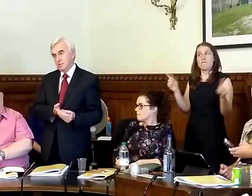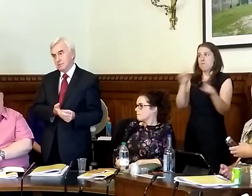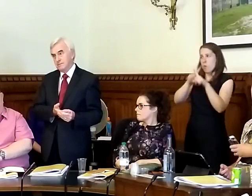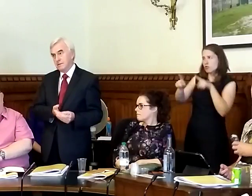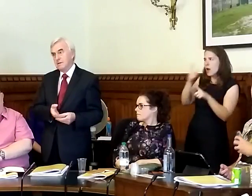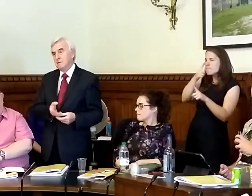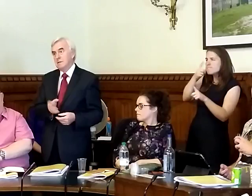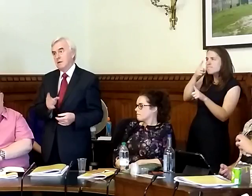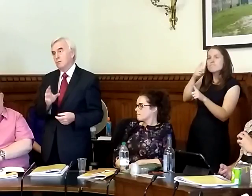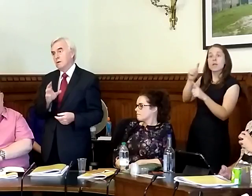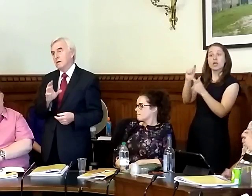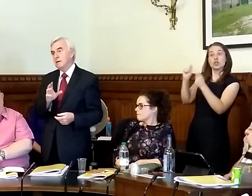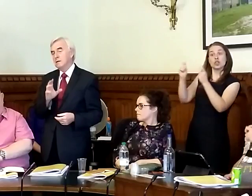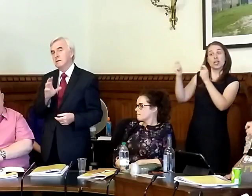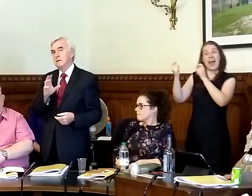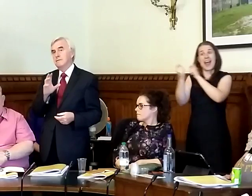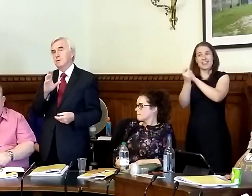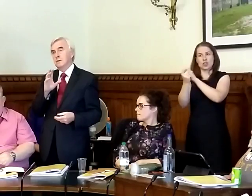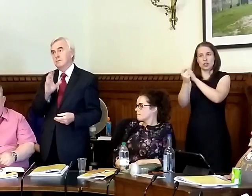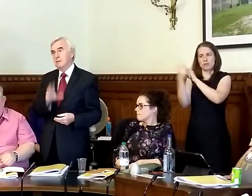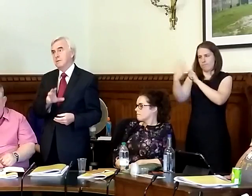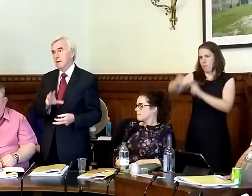all the changes. Now we,